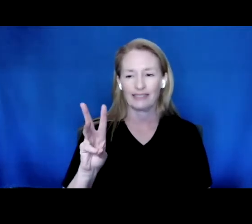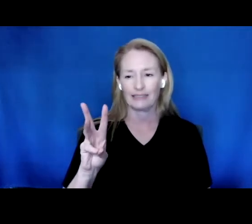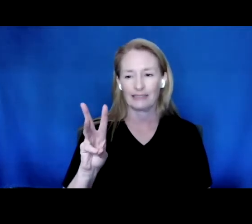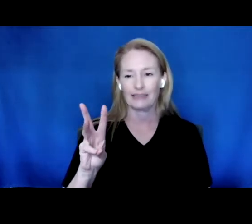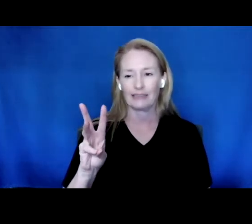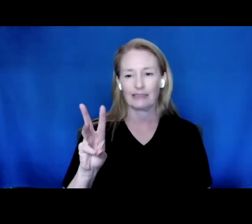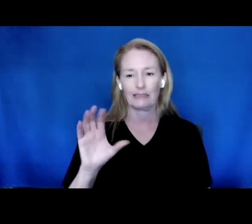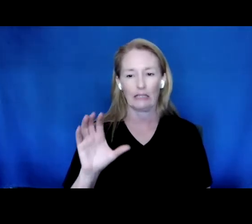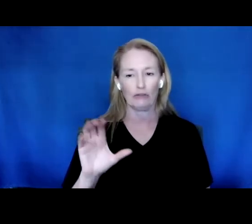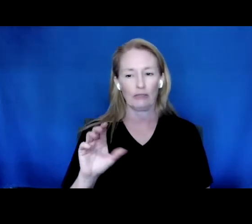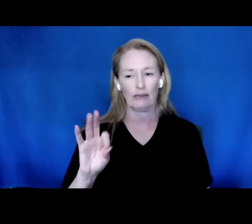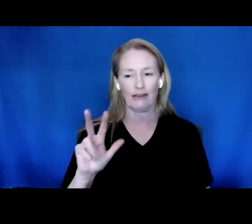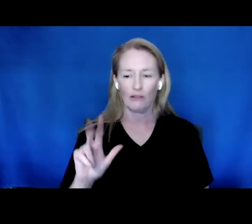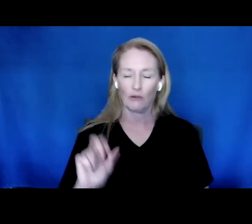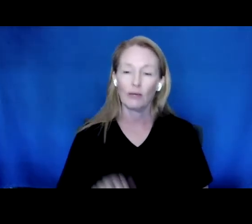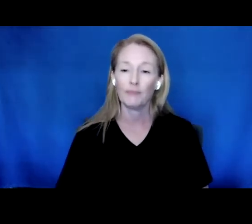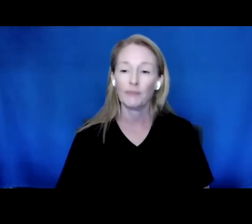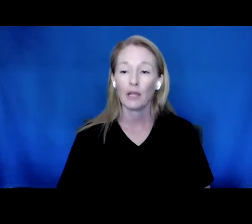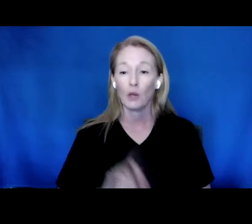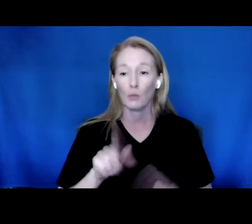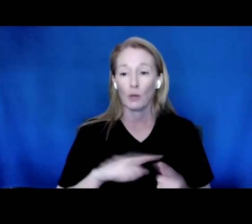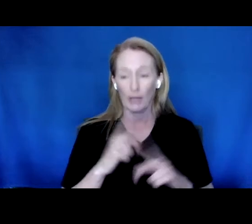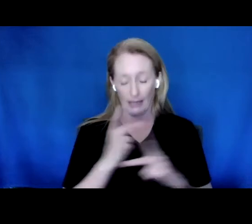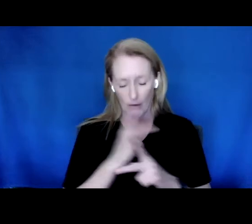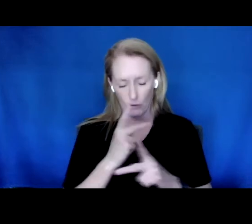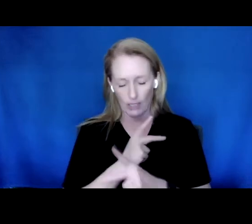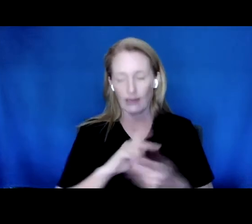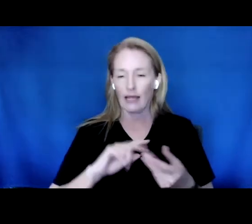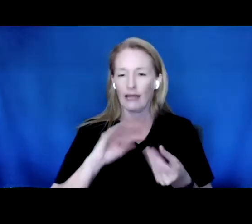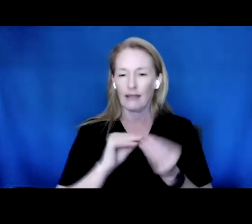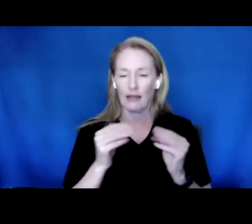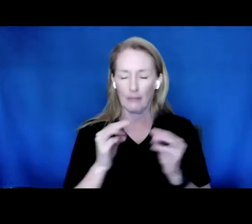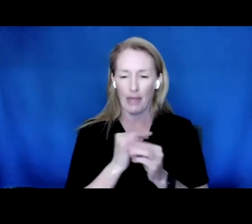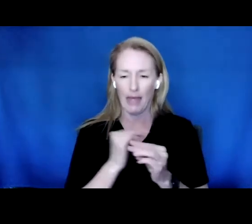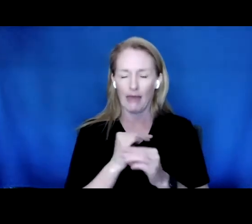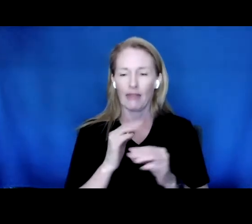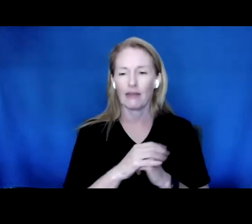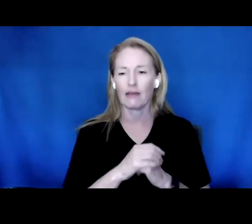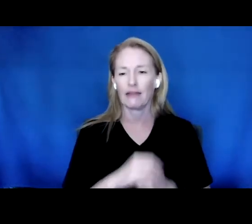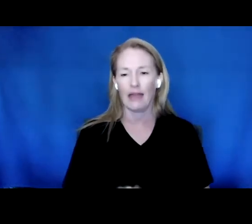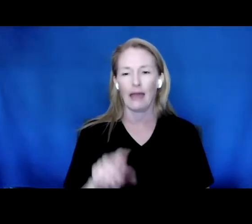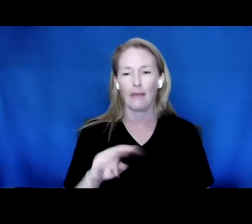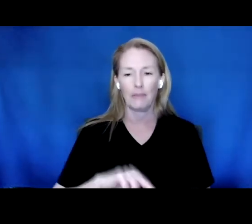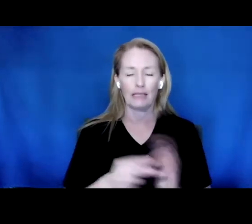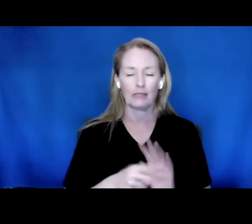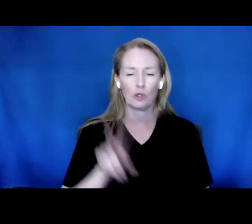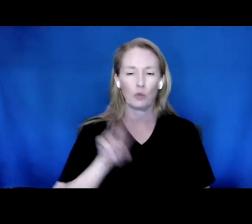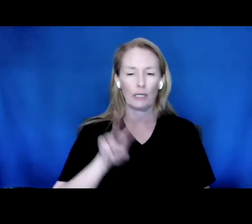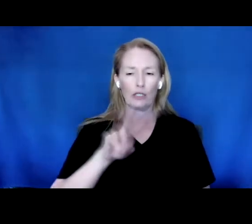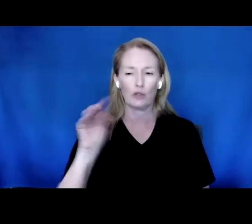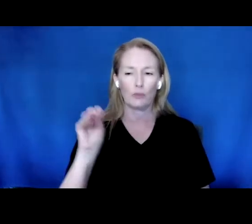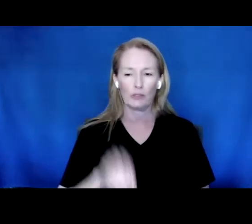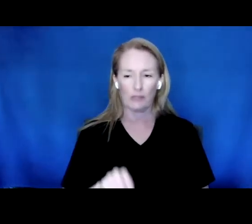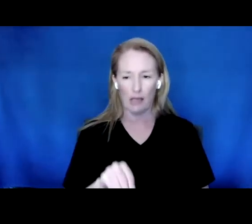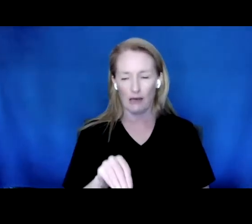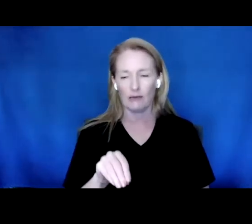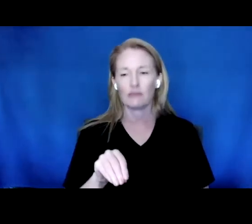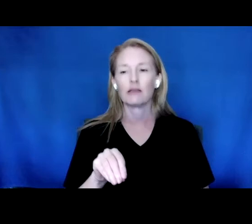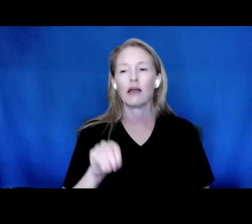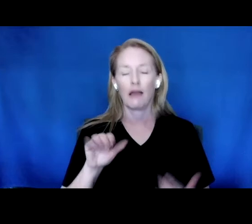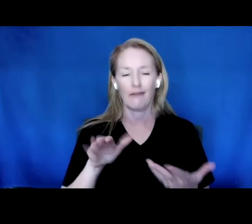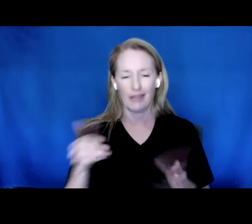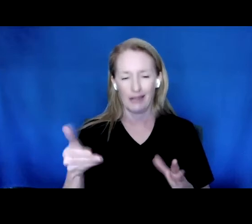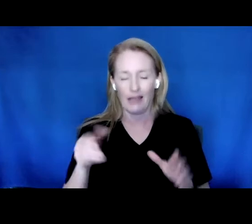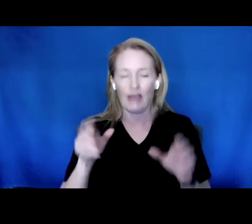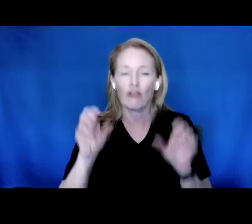actually do the math on that, we can see that 22% of these fetal infant deaths were preventable. So on the